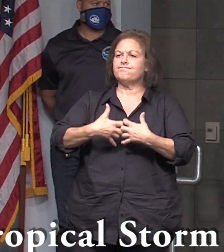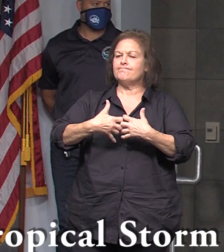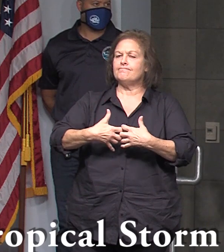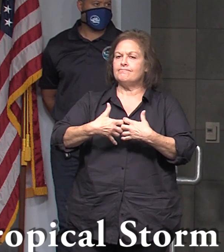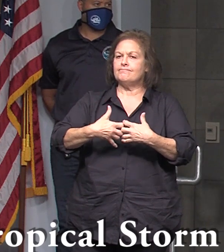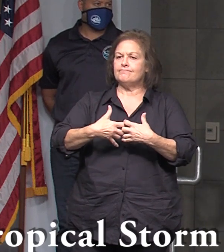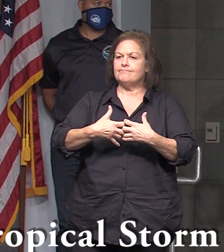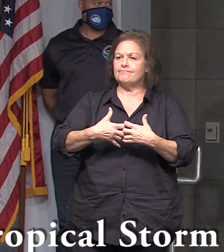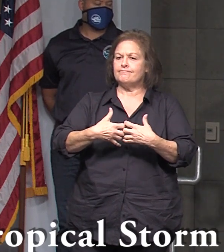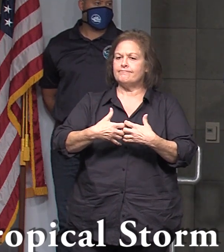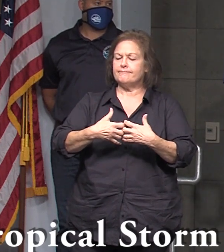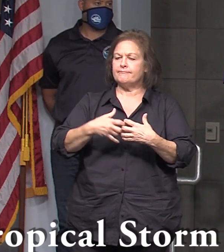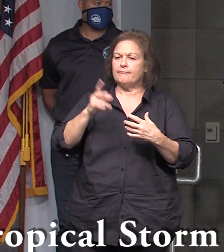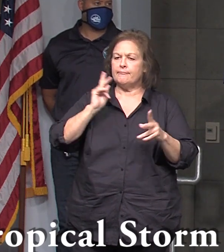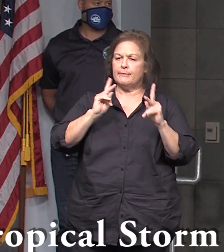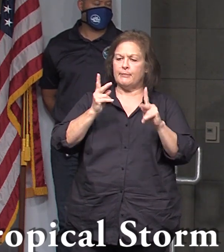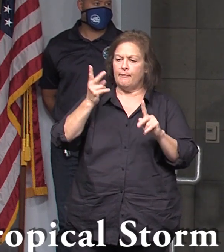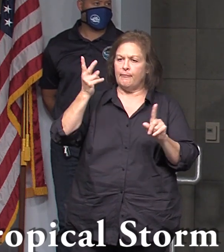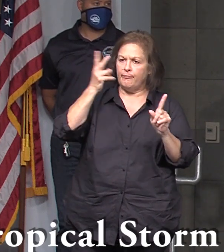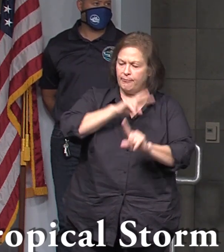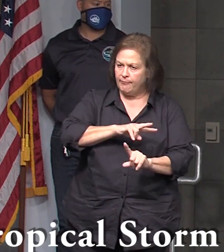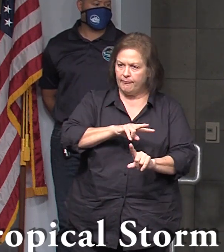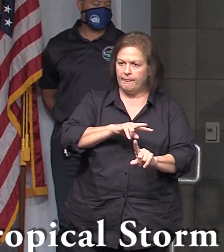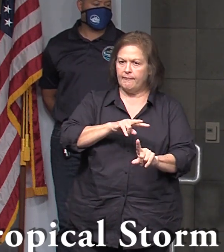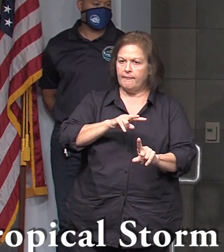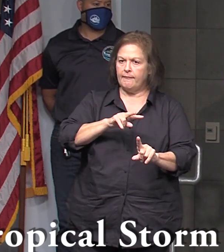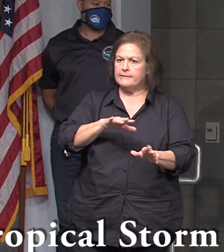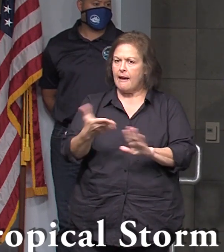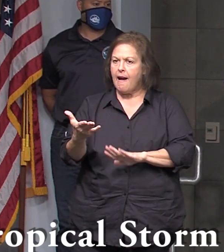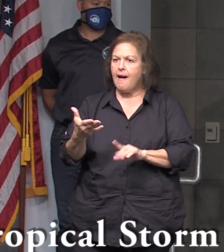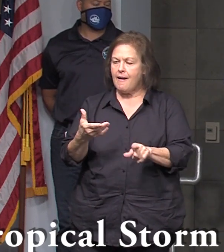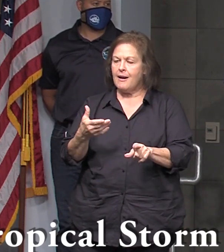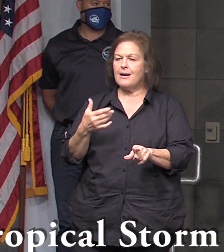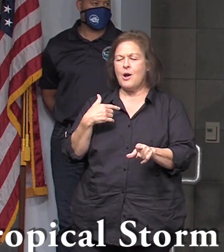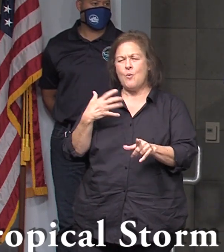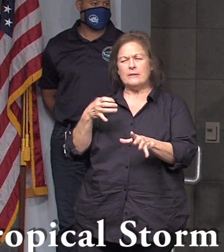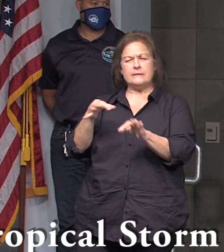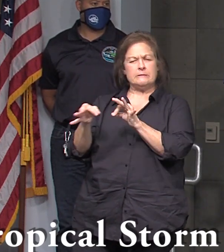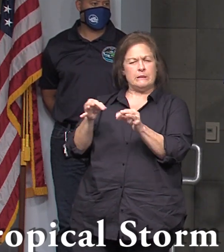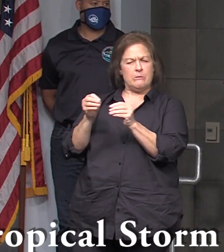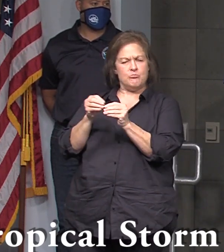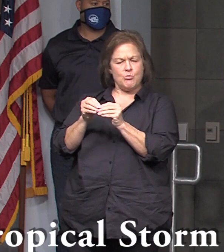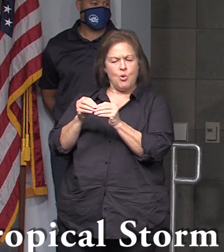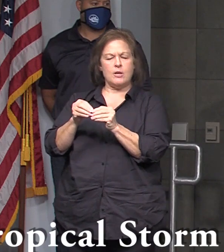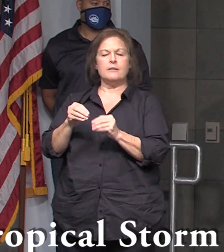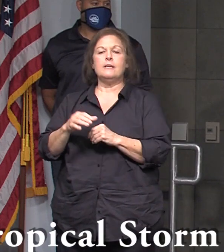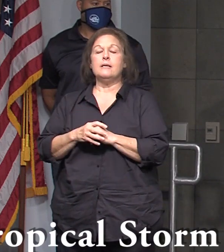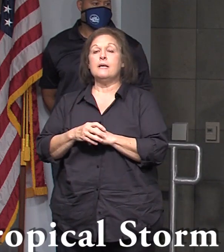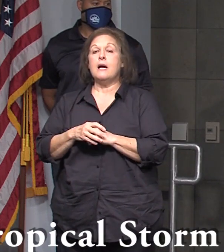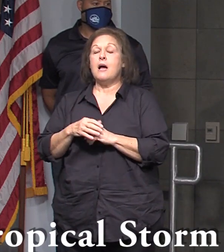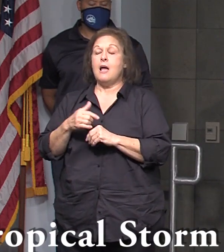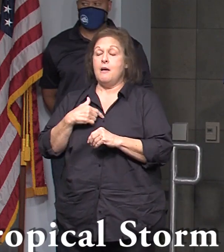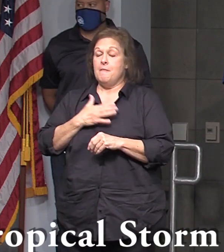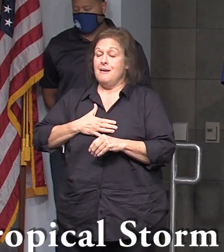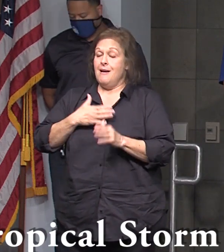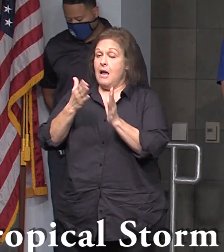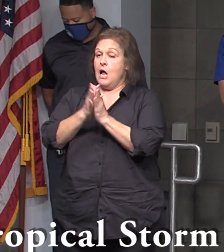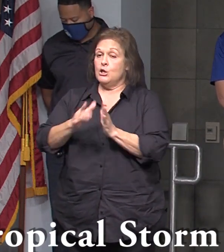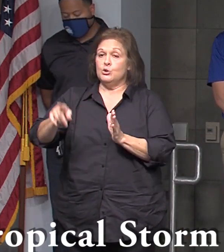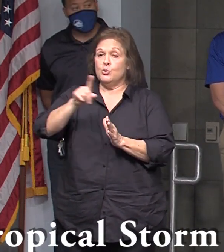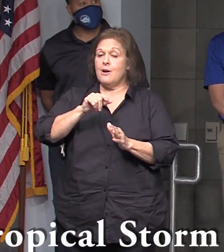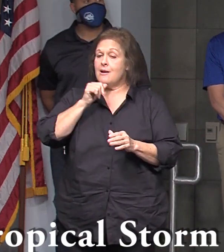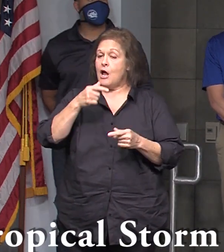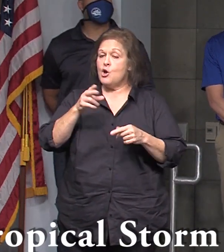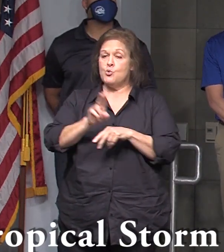misuse, unfortunately, accidental use of generators. We just want to dig down a little bit on that and let the public know. I'm just asking you not to